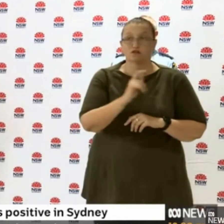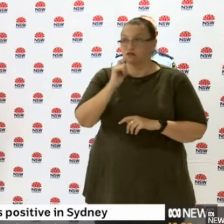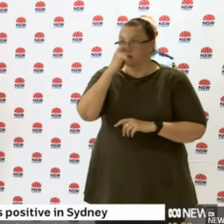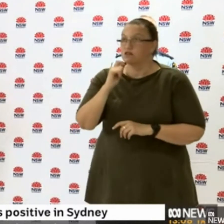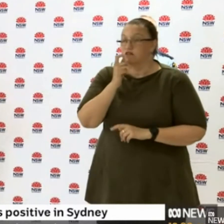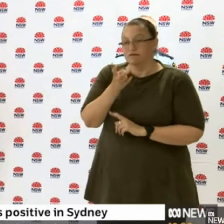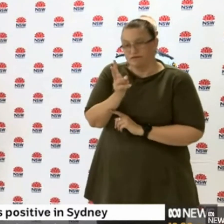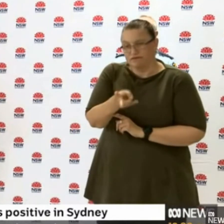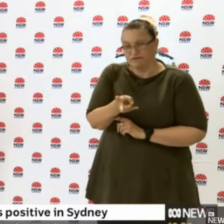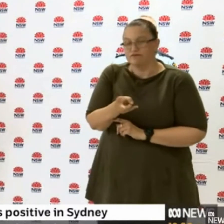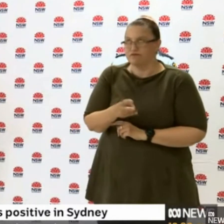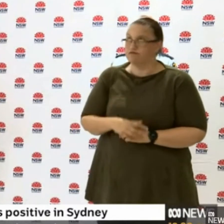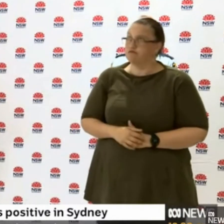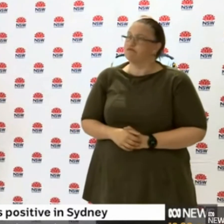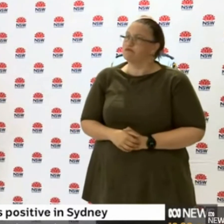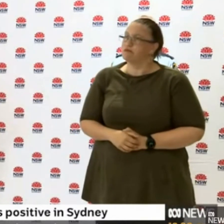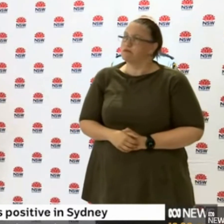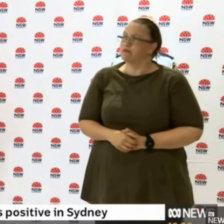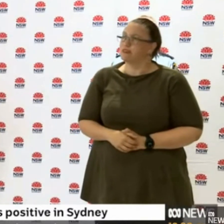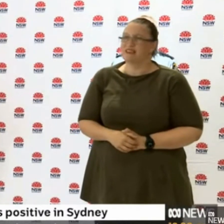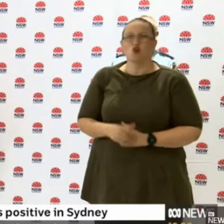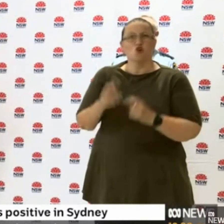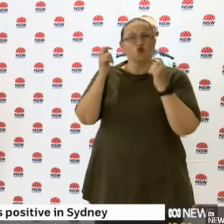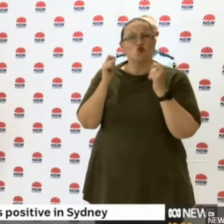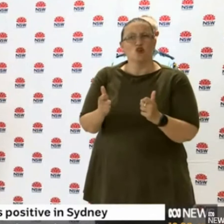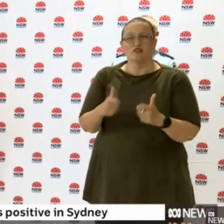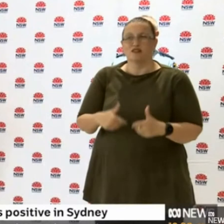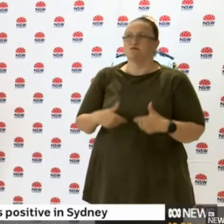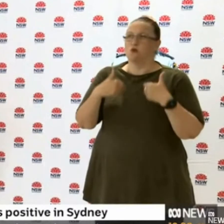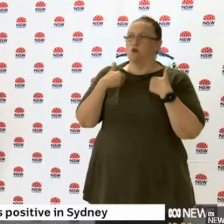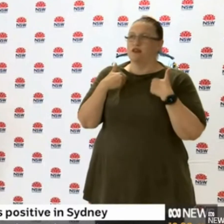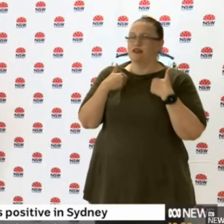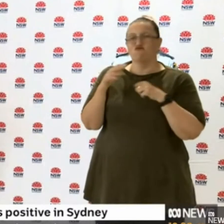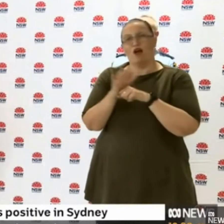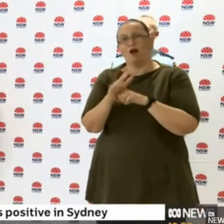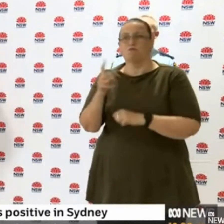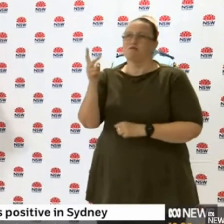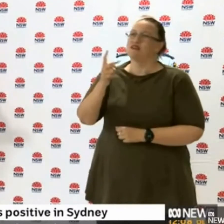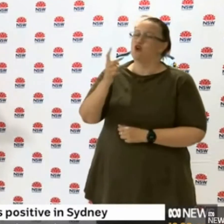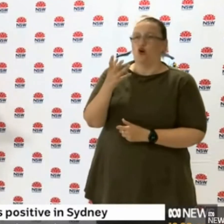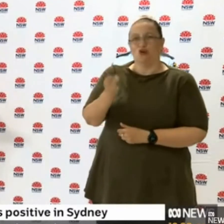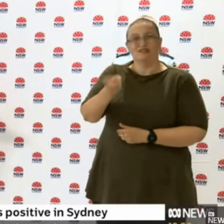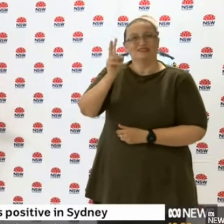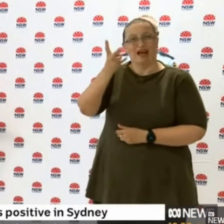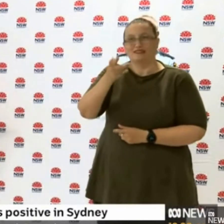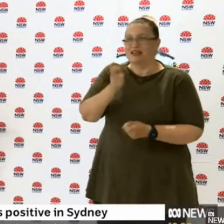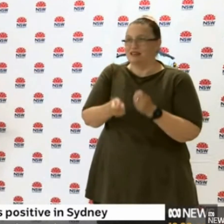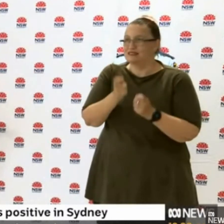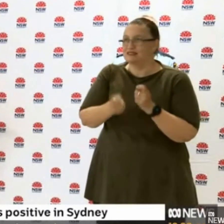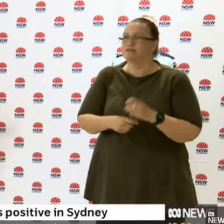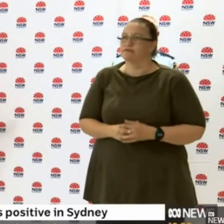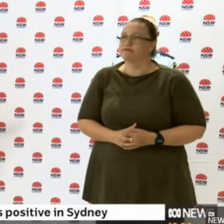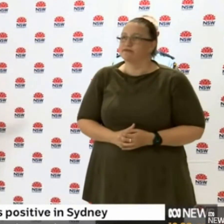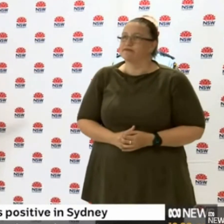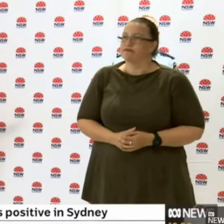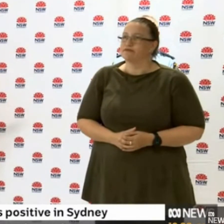repeat testing came in from memory just in the early hours of the morning, around midnight or shortly into the morning.